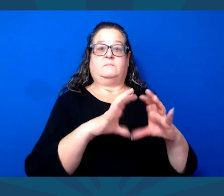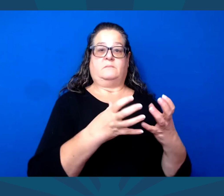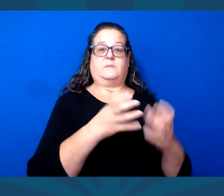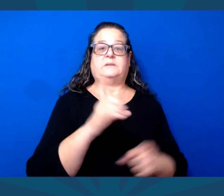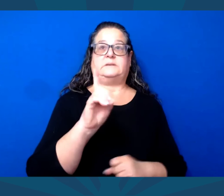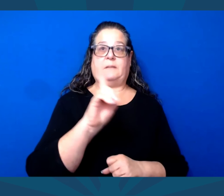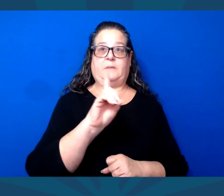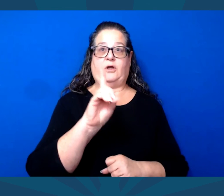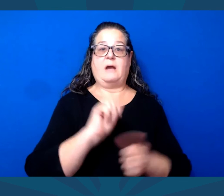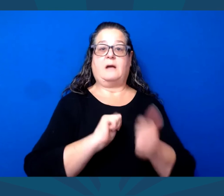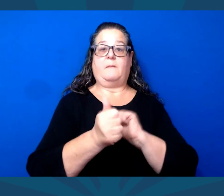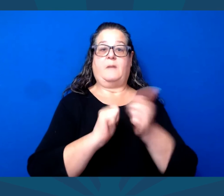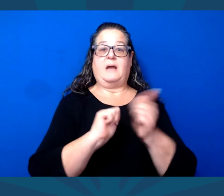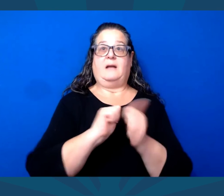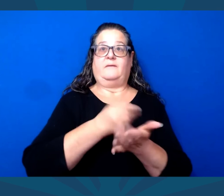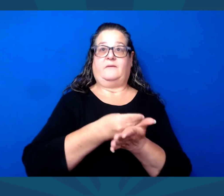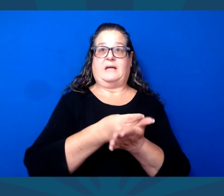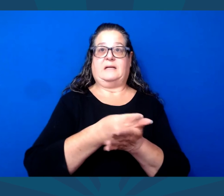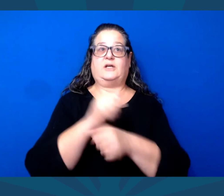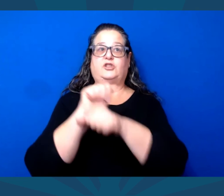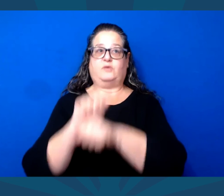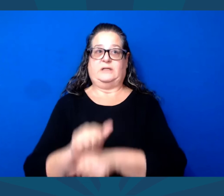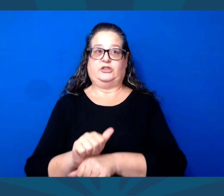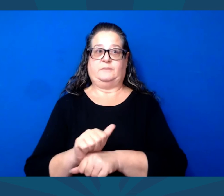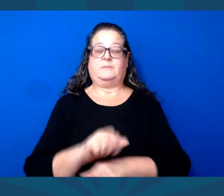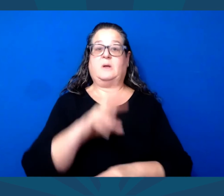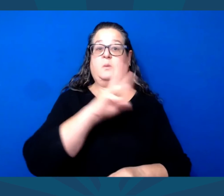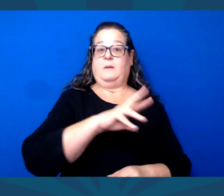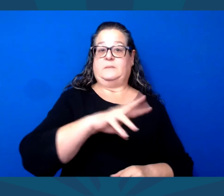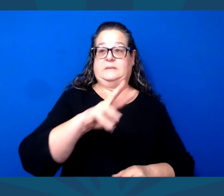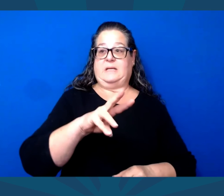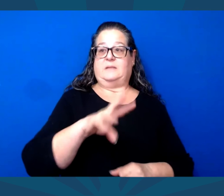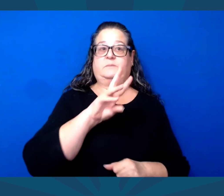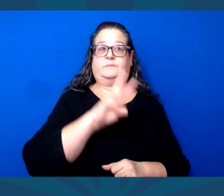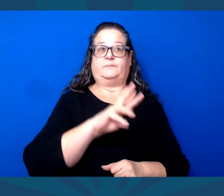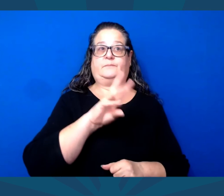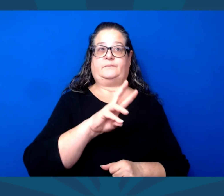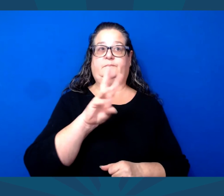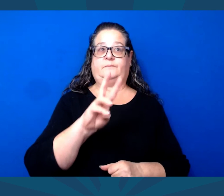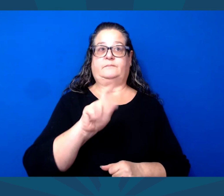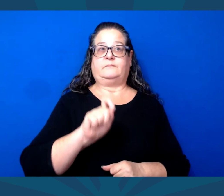Keith Seaman, Party, Democratic. Campaign